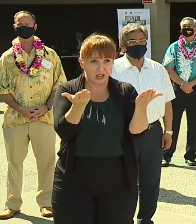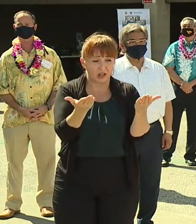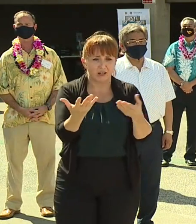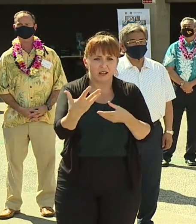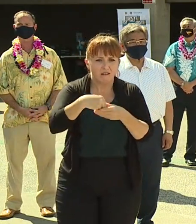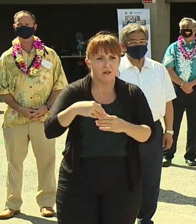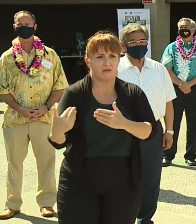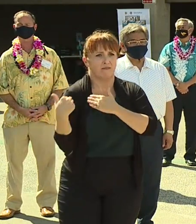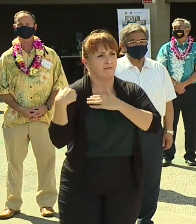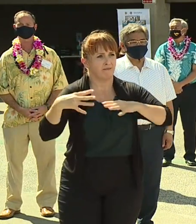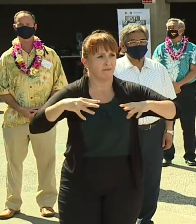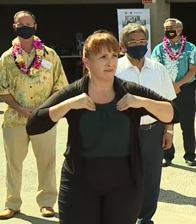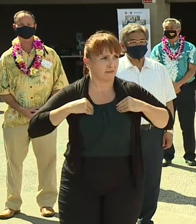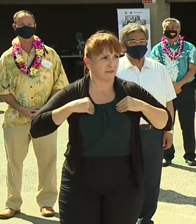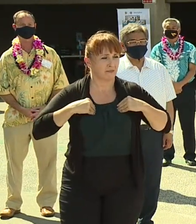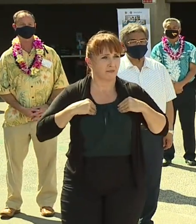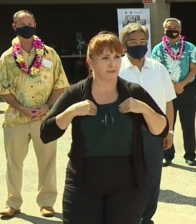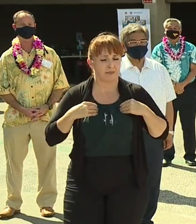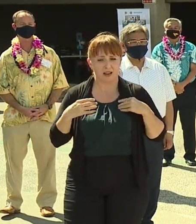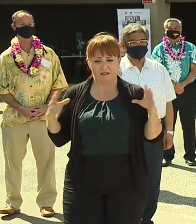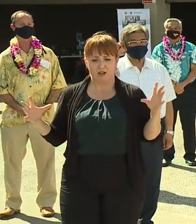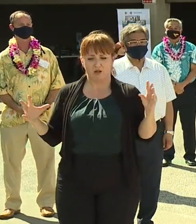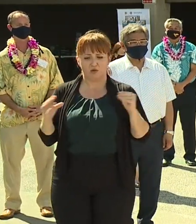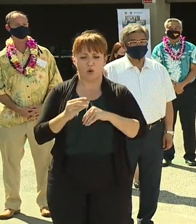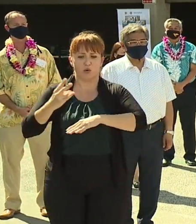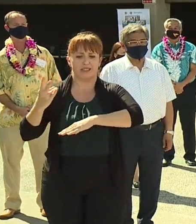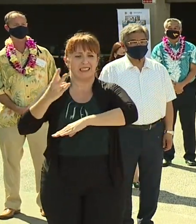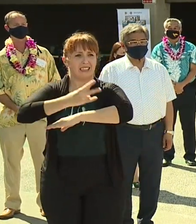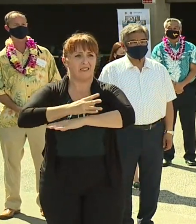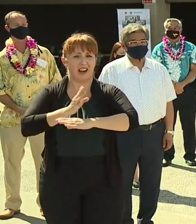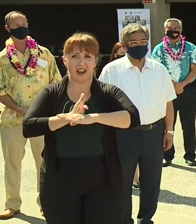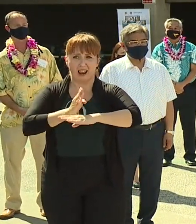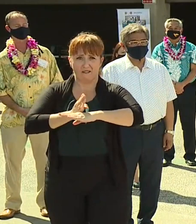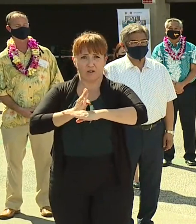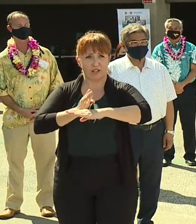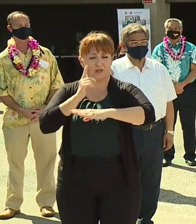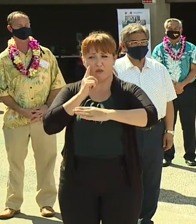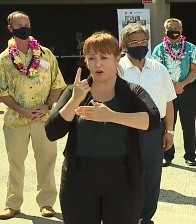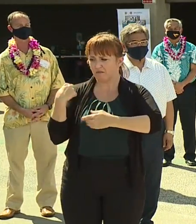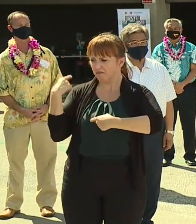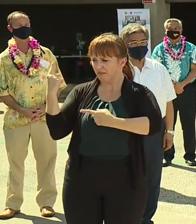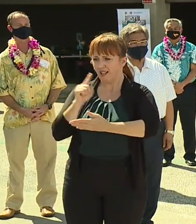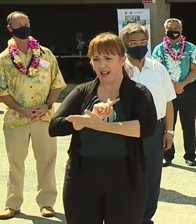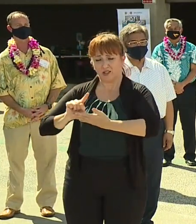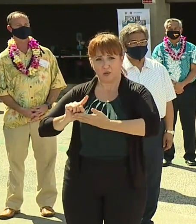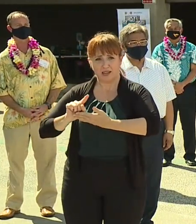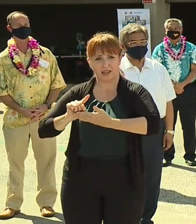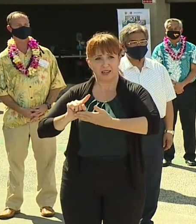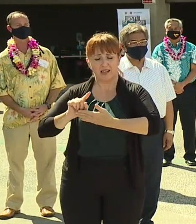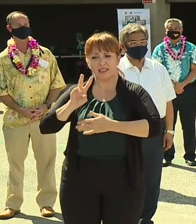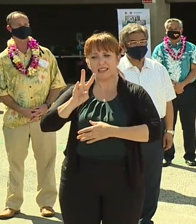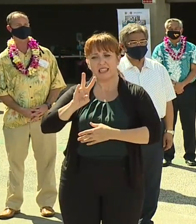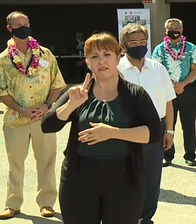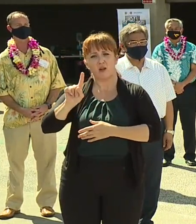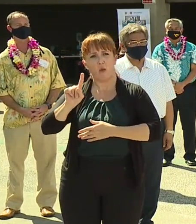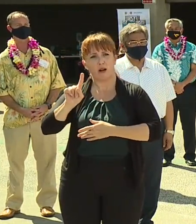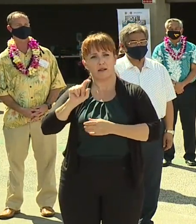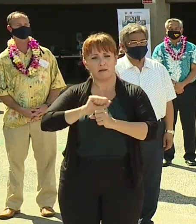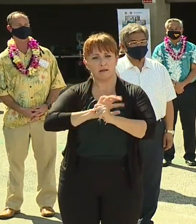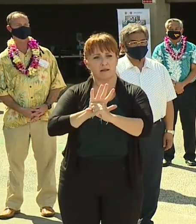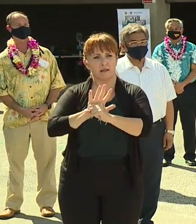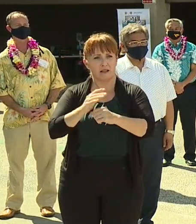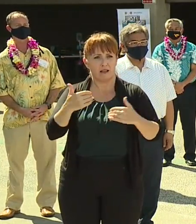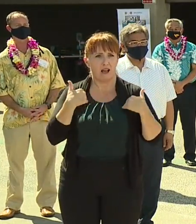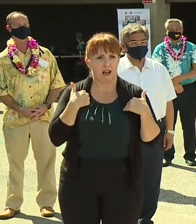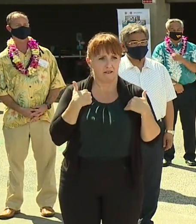part. Because right now, the 7-day average for the last week was 71 cases.